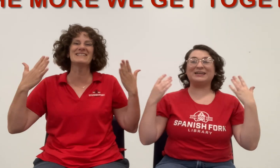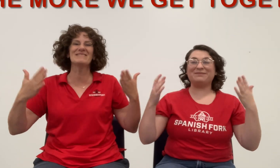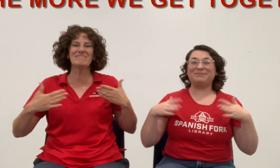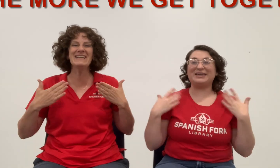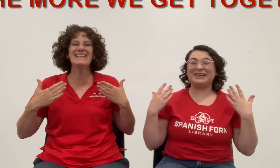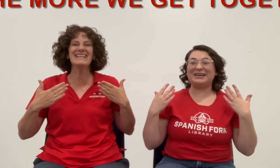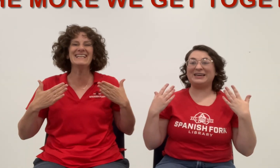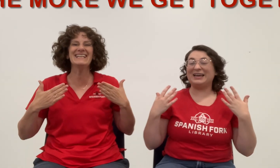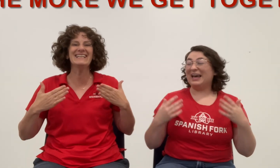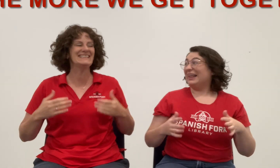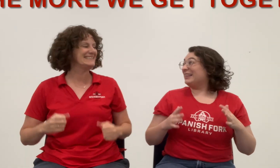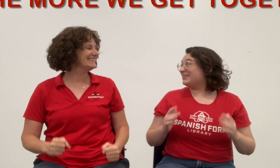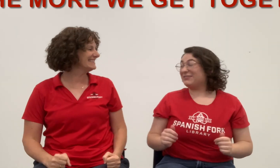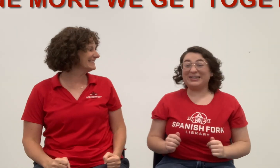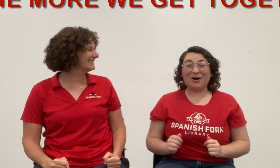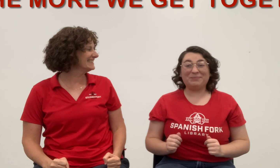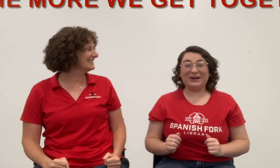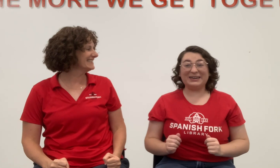be. Let's read our books.